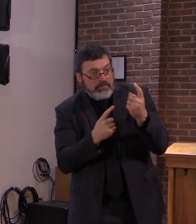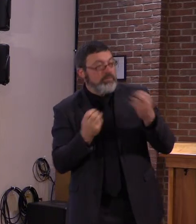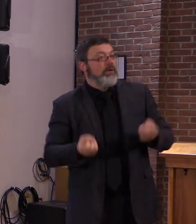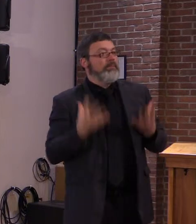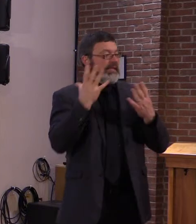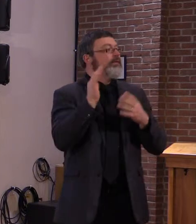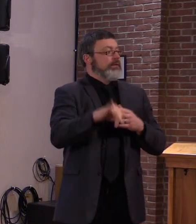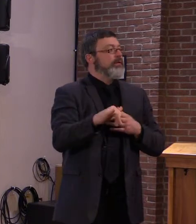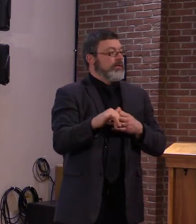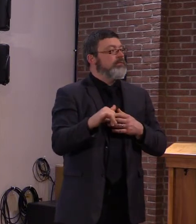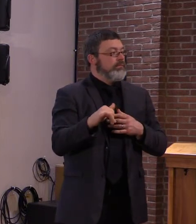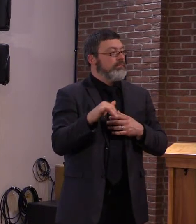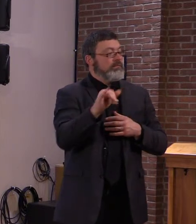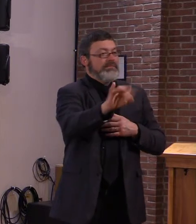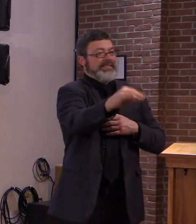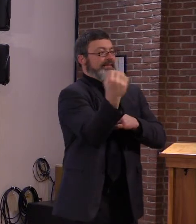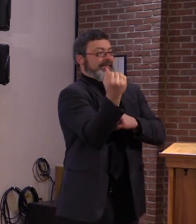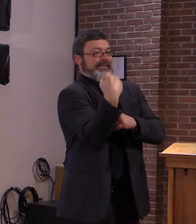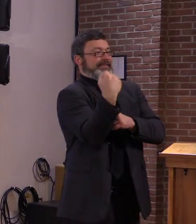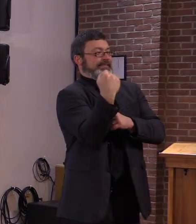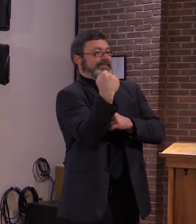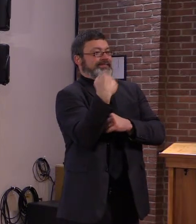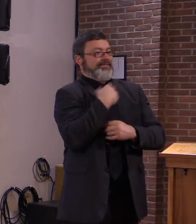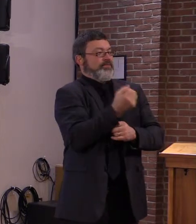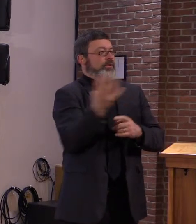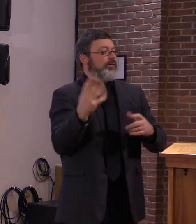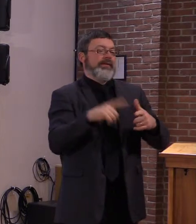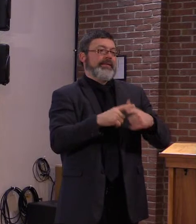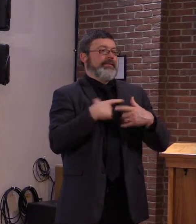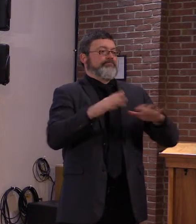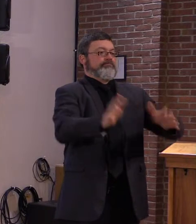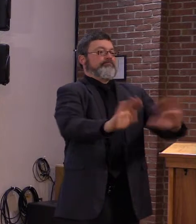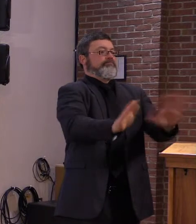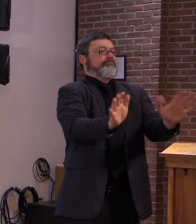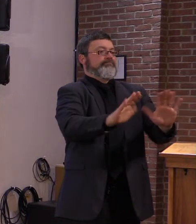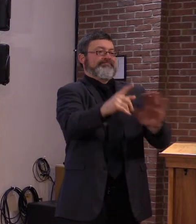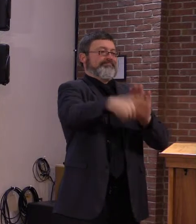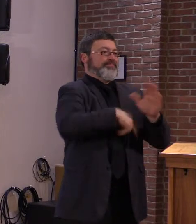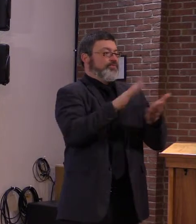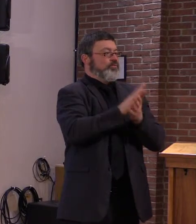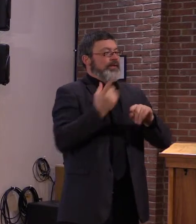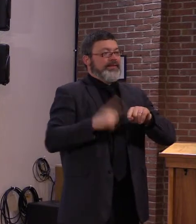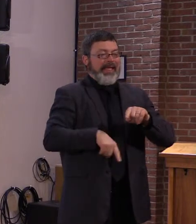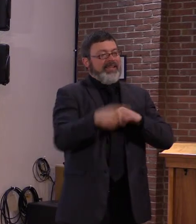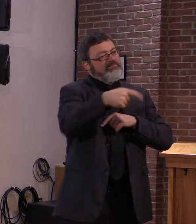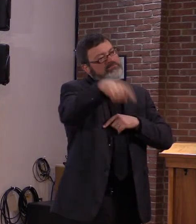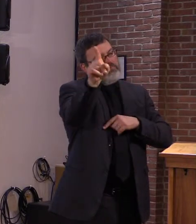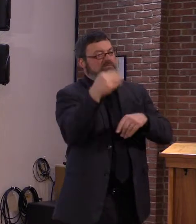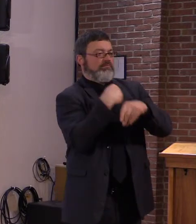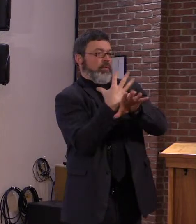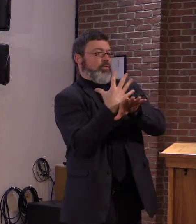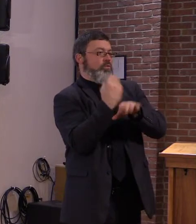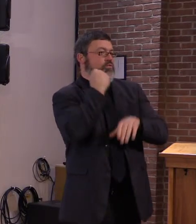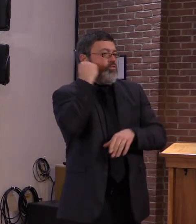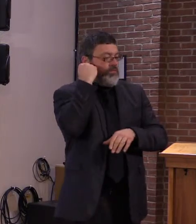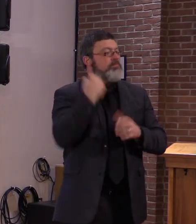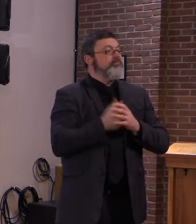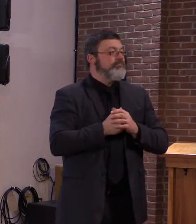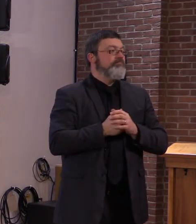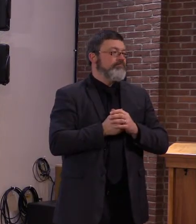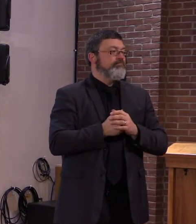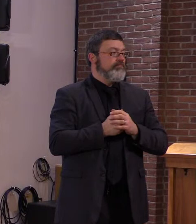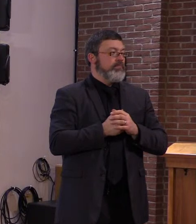civil rights, our brave little state has lit the way for the nation. This time is no different.